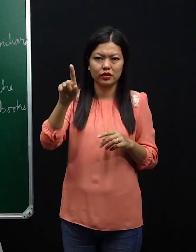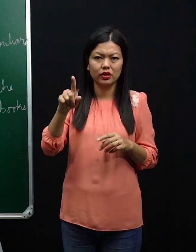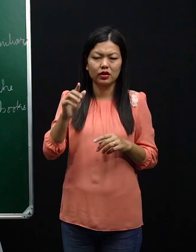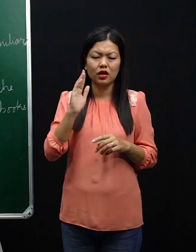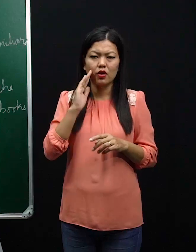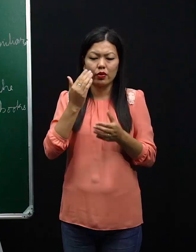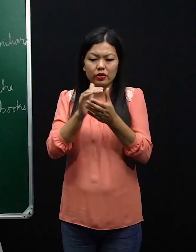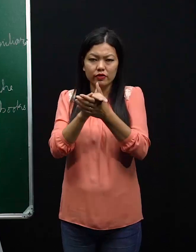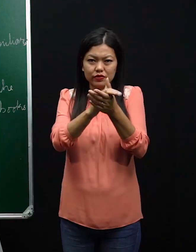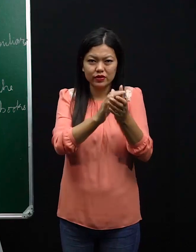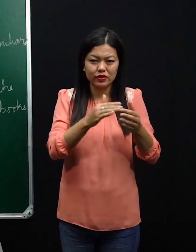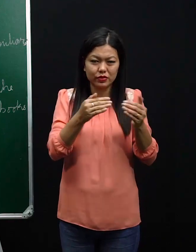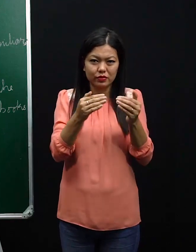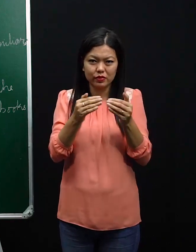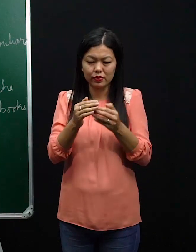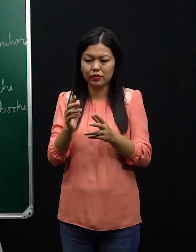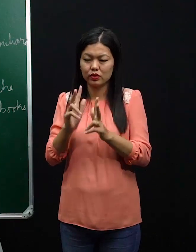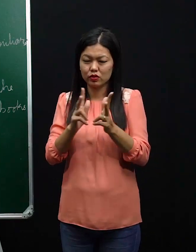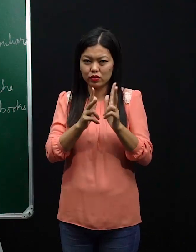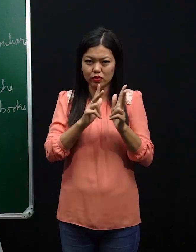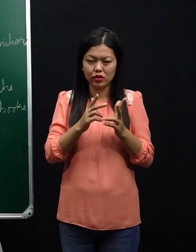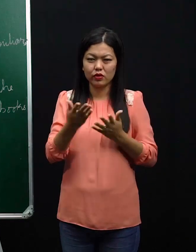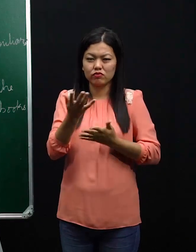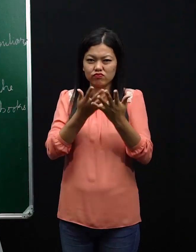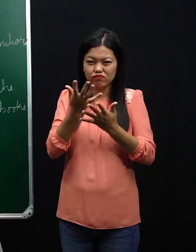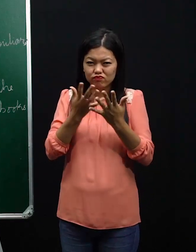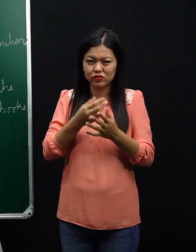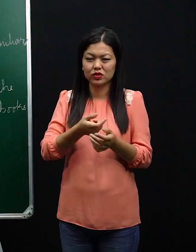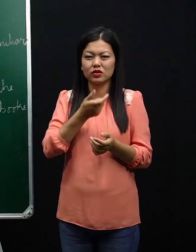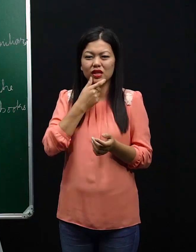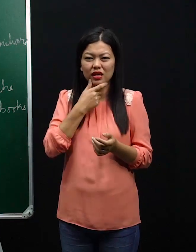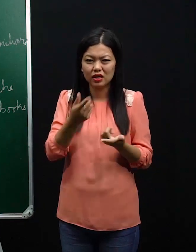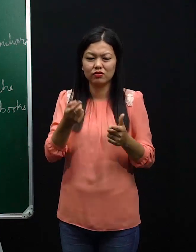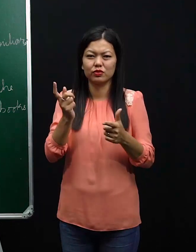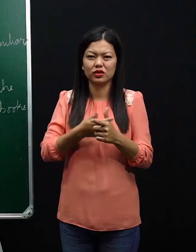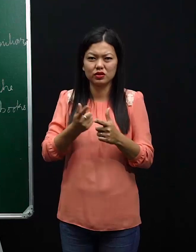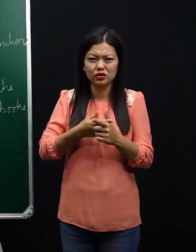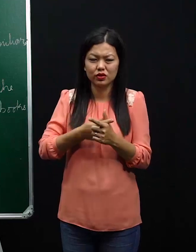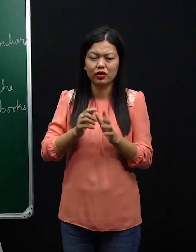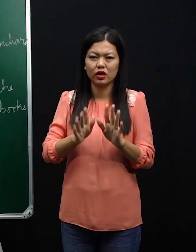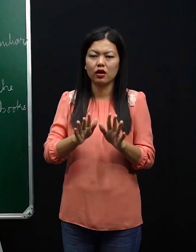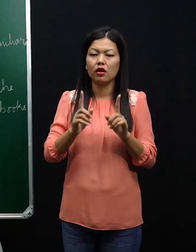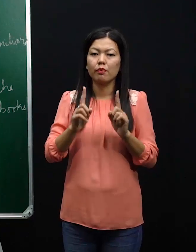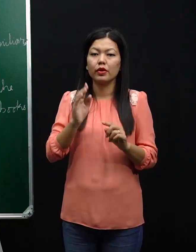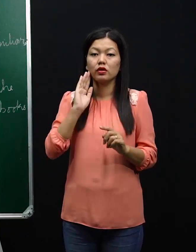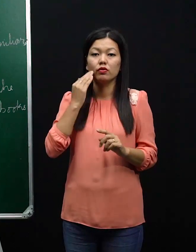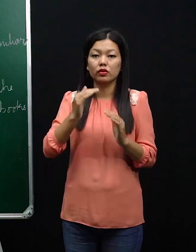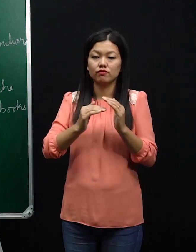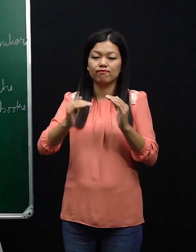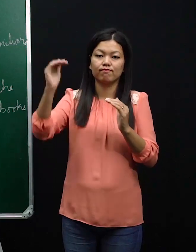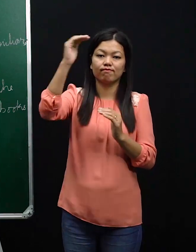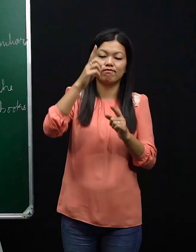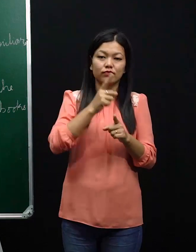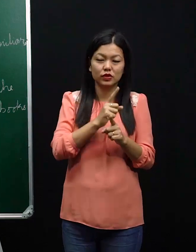different. And there is nothing wrong with it. I also accept that. But the way that this man presents his ideas and views